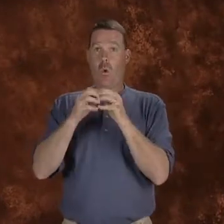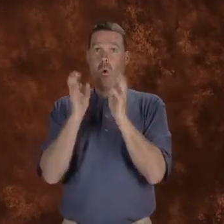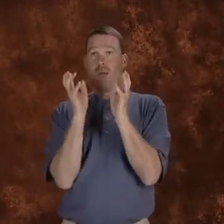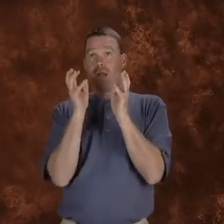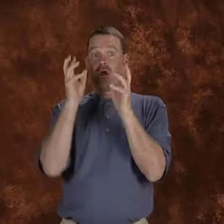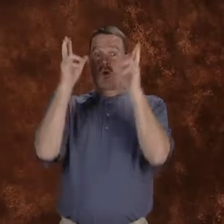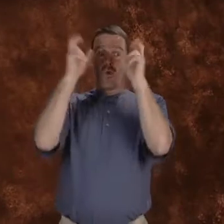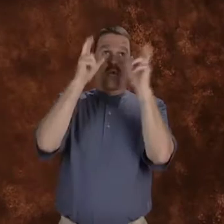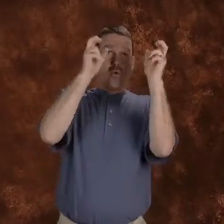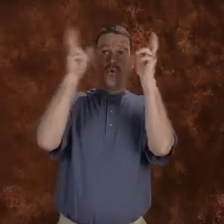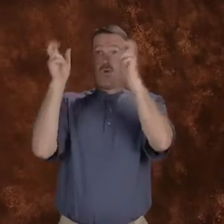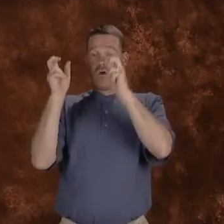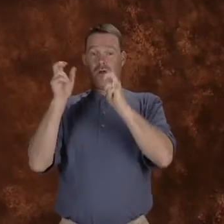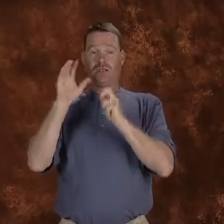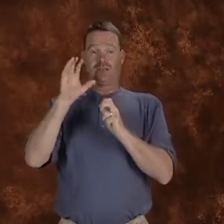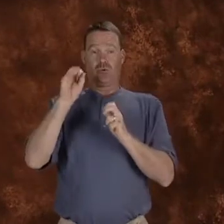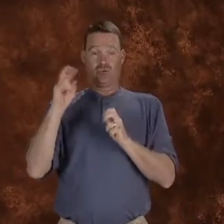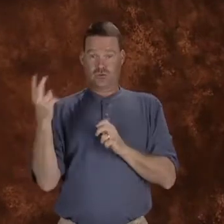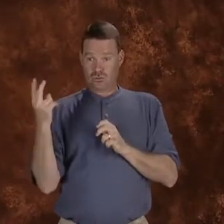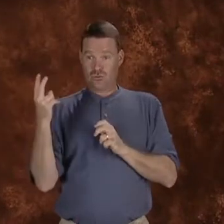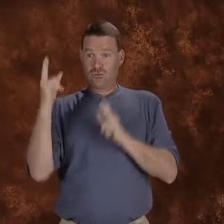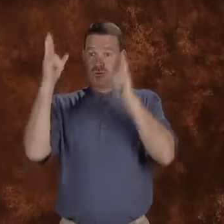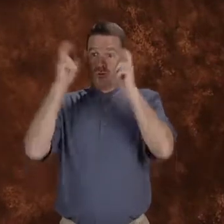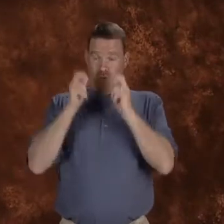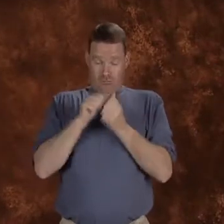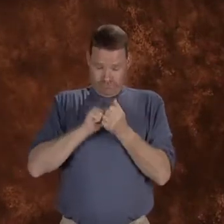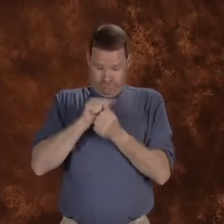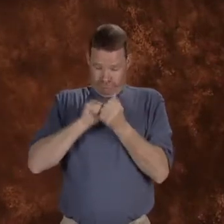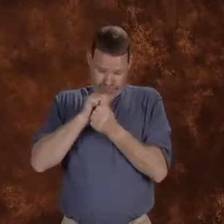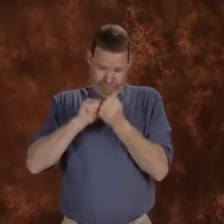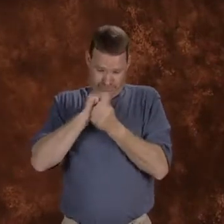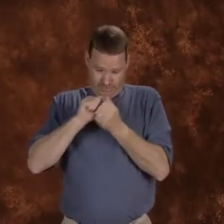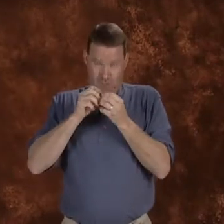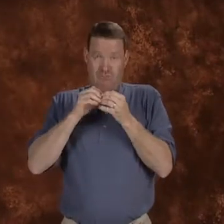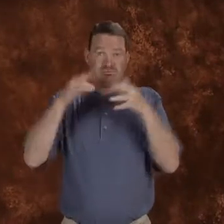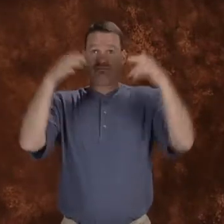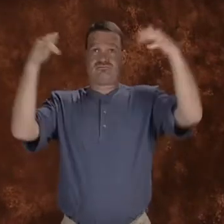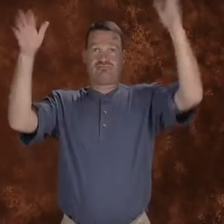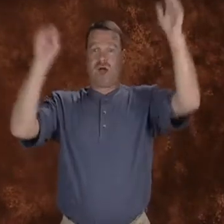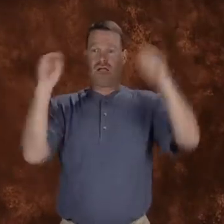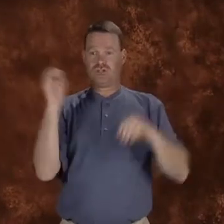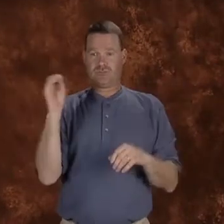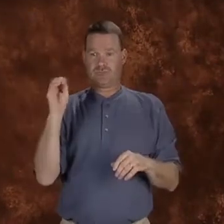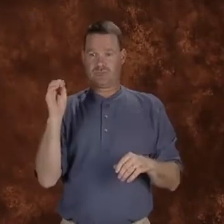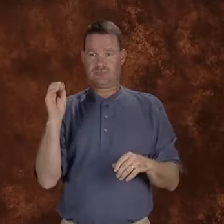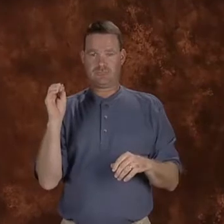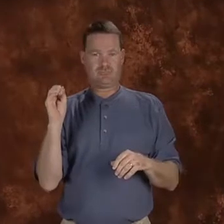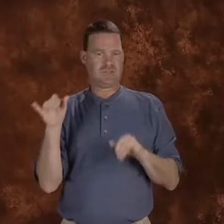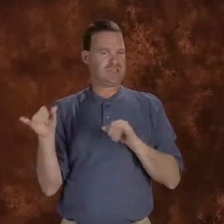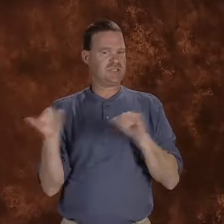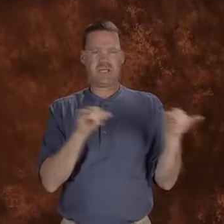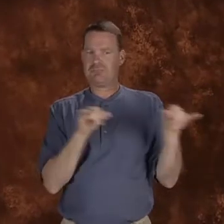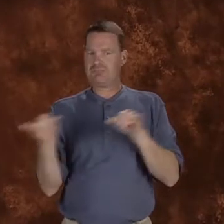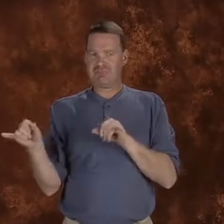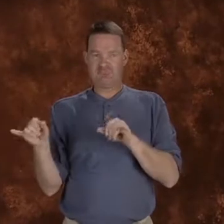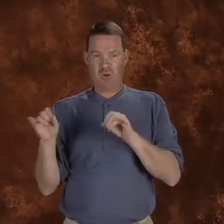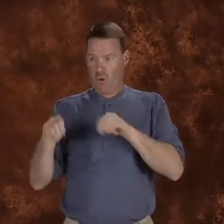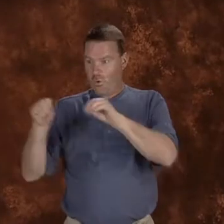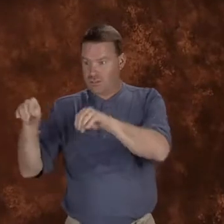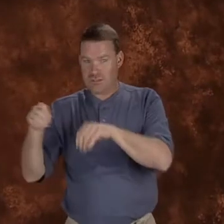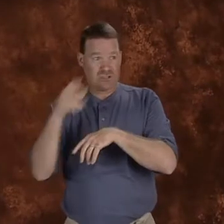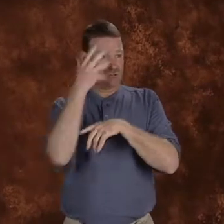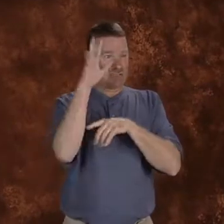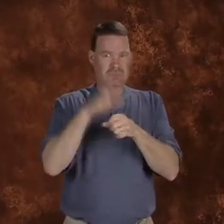And they do the same thing that trees do. They bring in carbon dioxide and release oxygen.